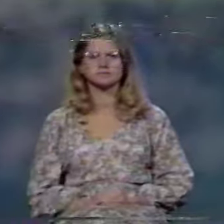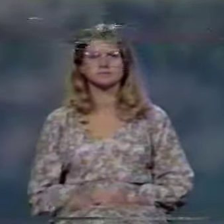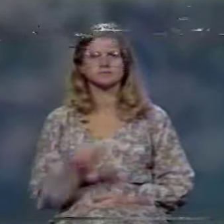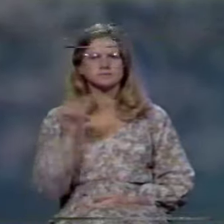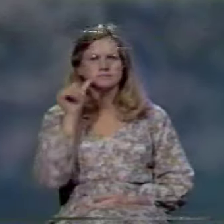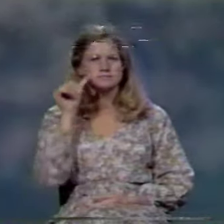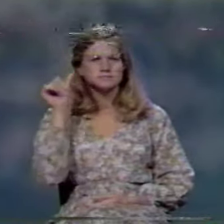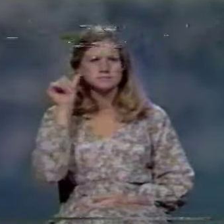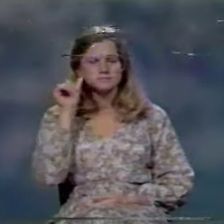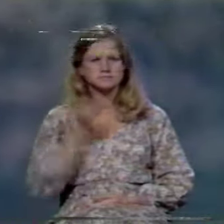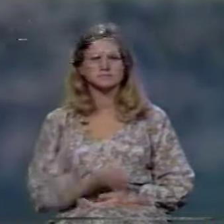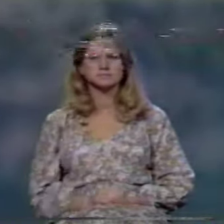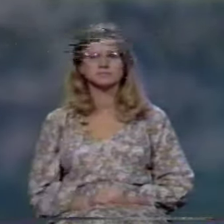Yesterday.